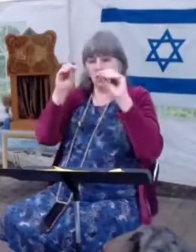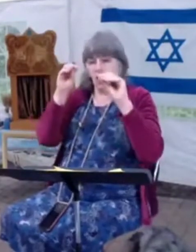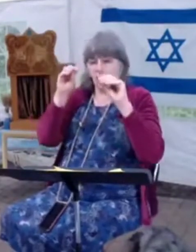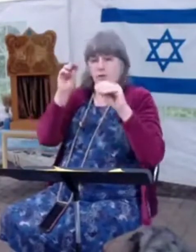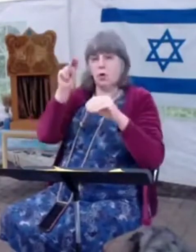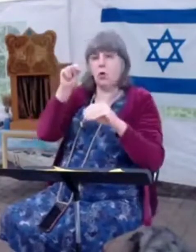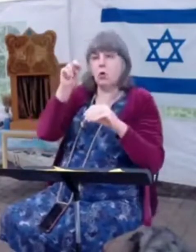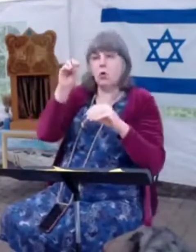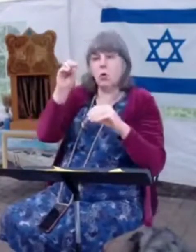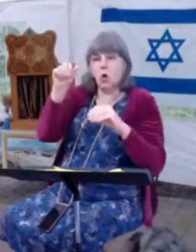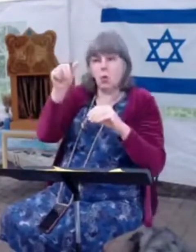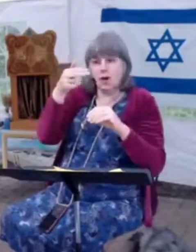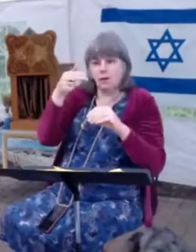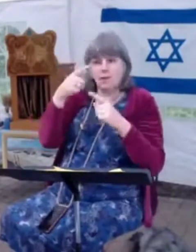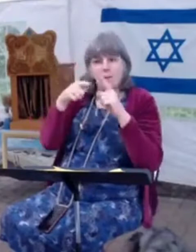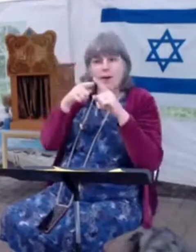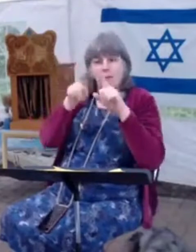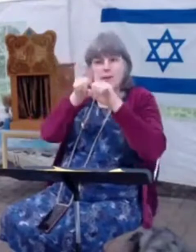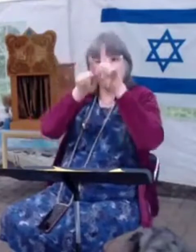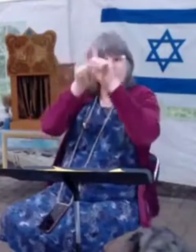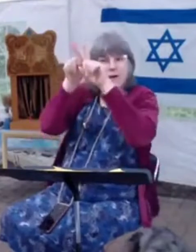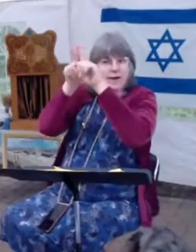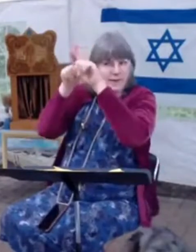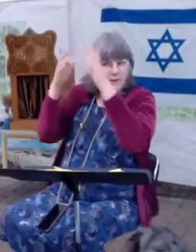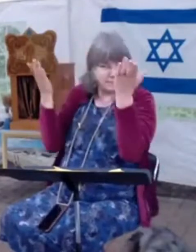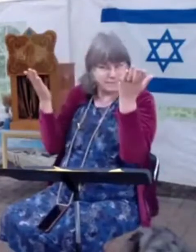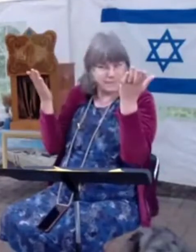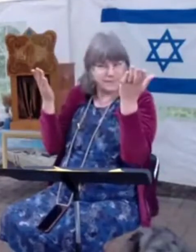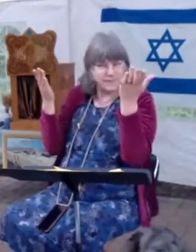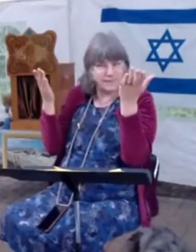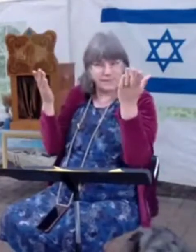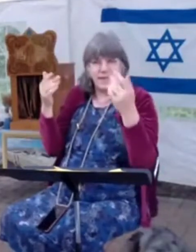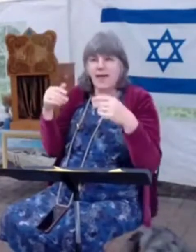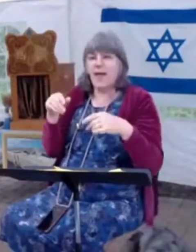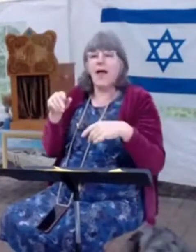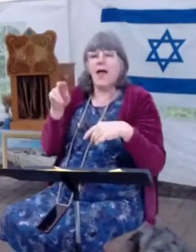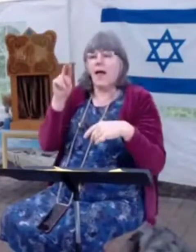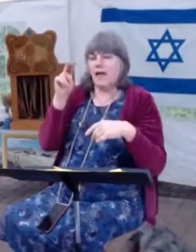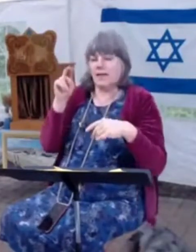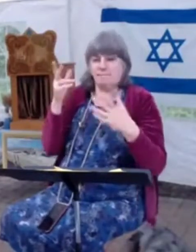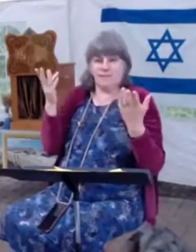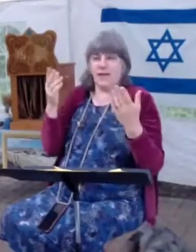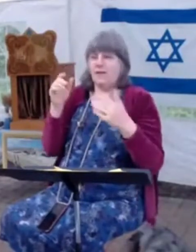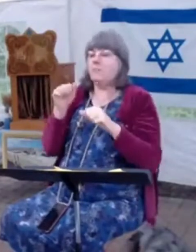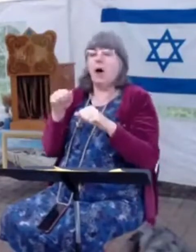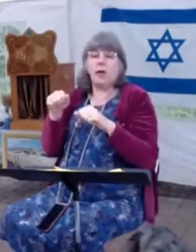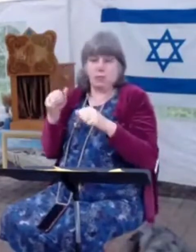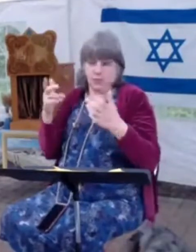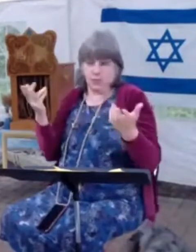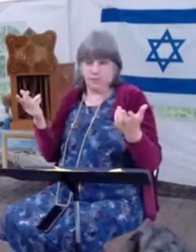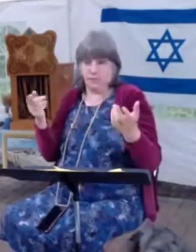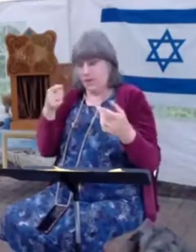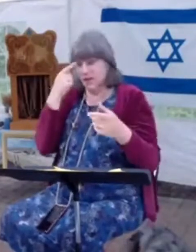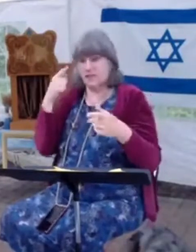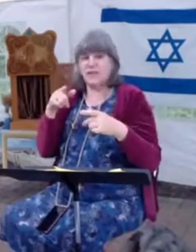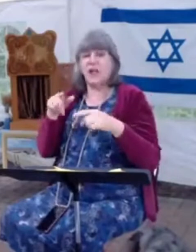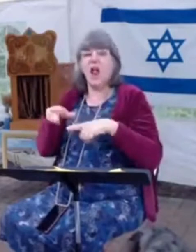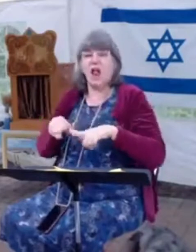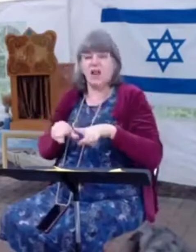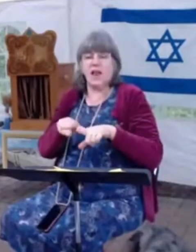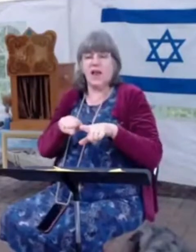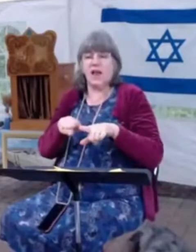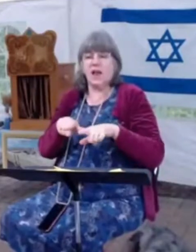that information about the astronomy thing, there could have been a connection. I don't know. But I think